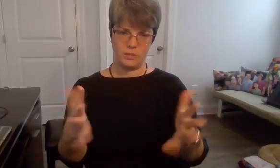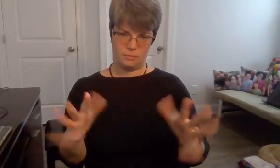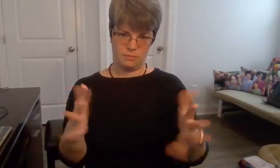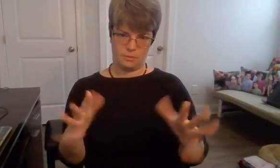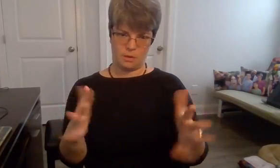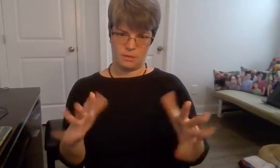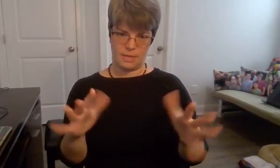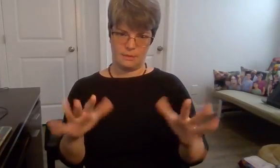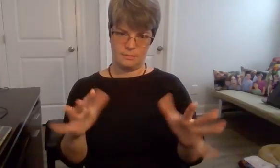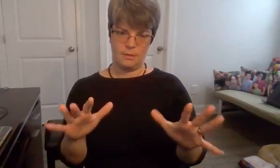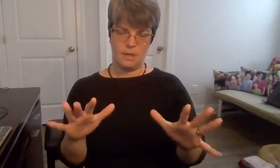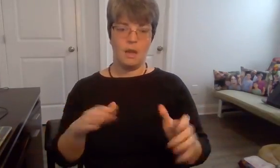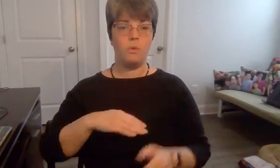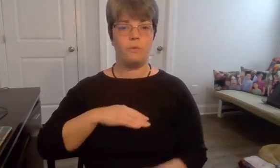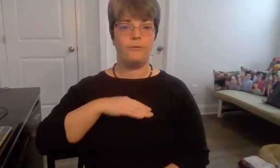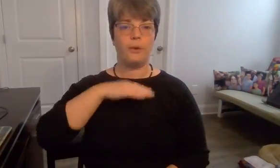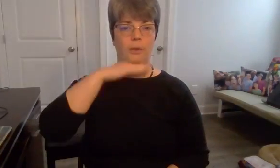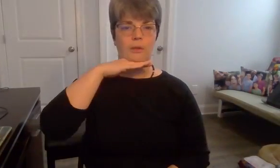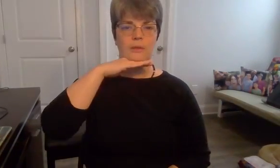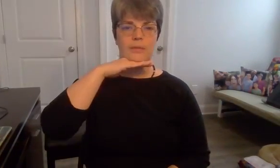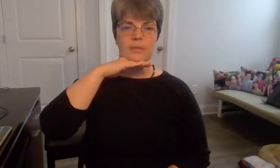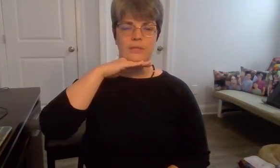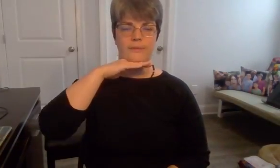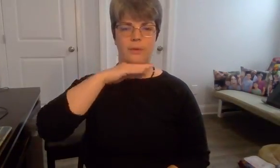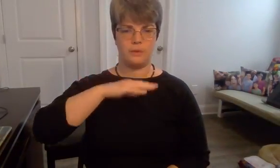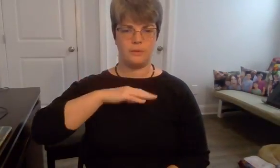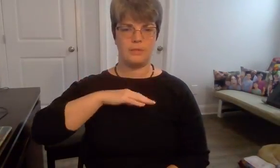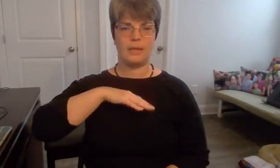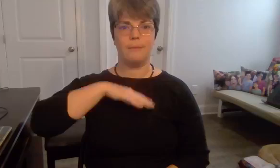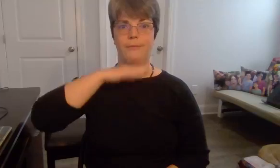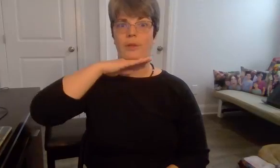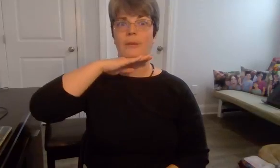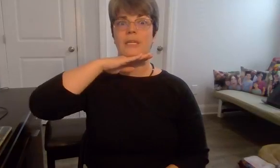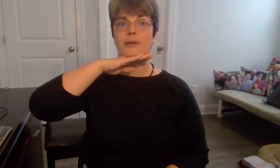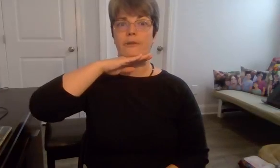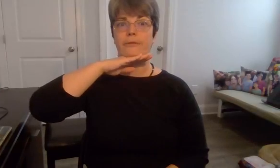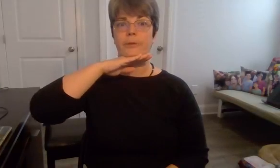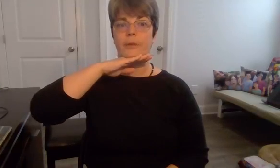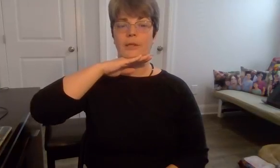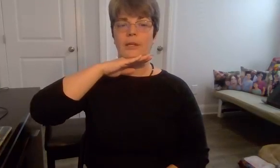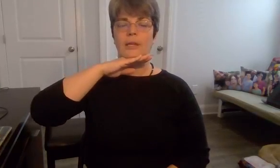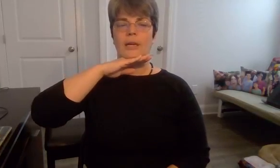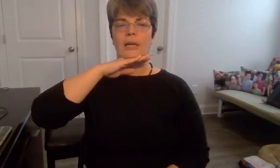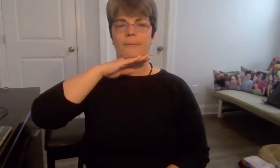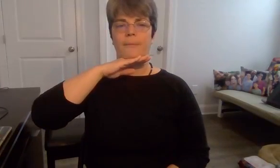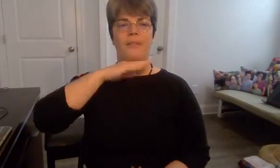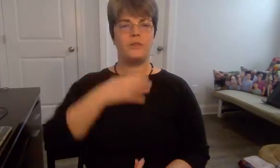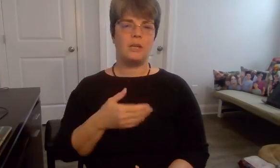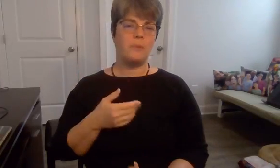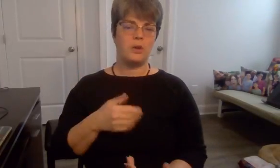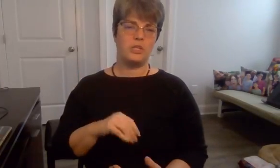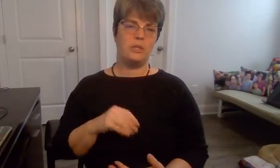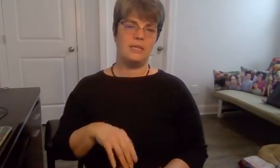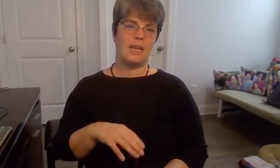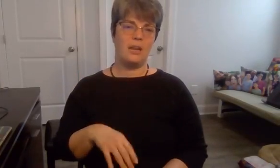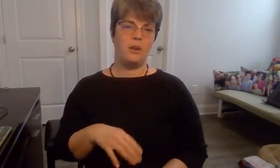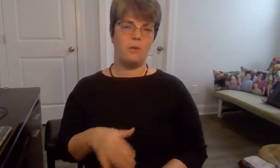finished, or all done. Ooh, full. This one's full. So it's like I'm full up to here of food. The tricky part is you need to kind of know that